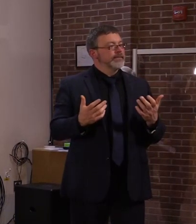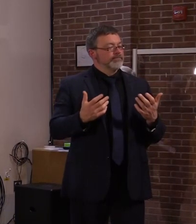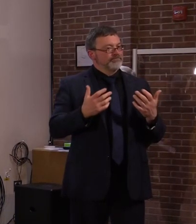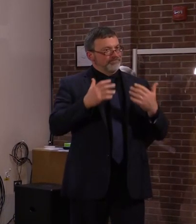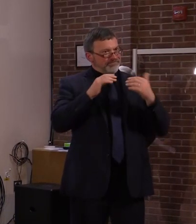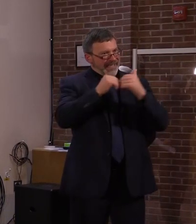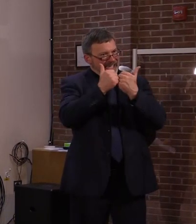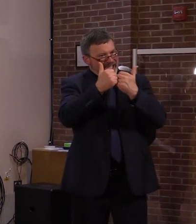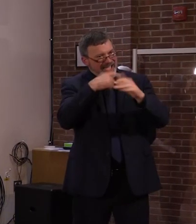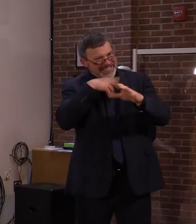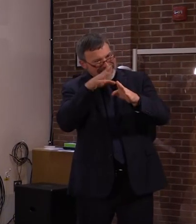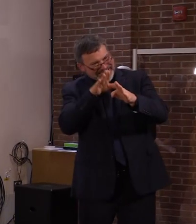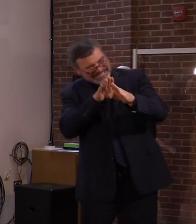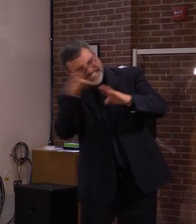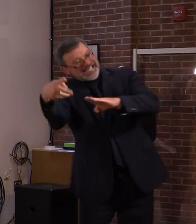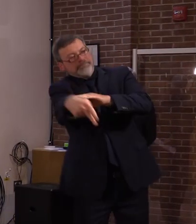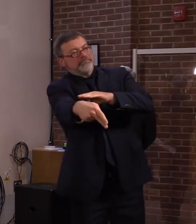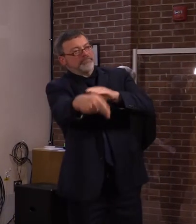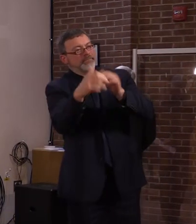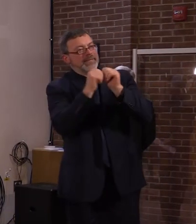speak.